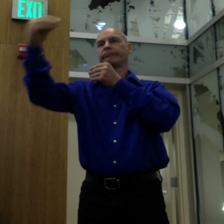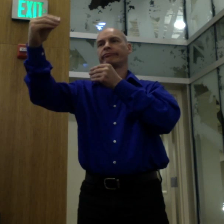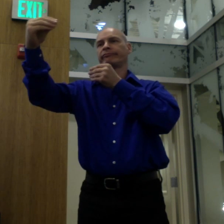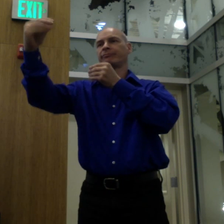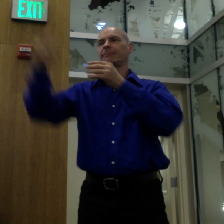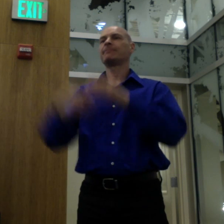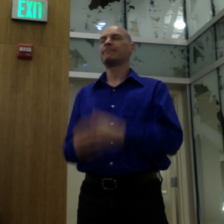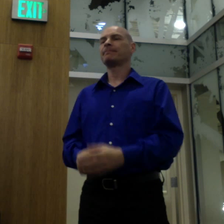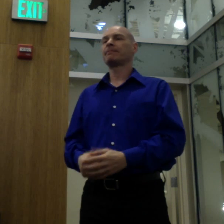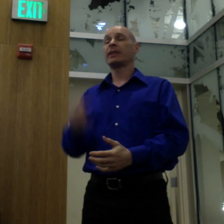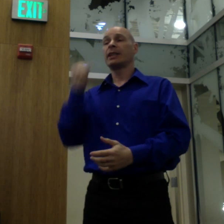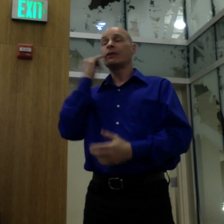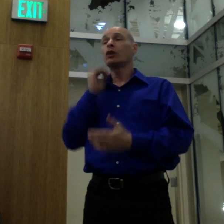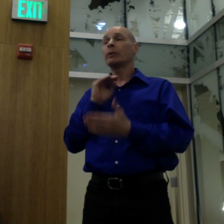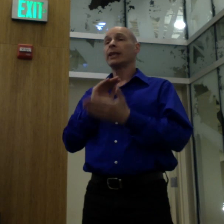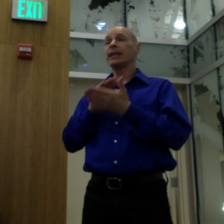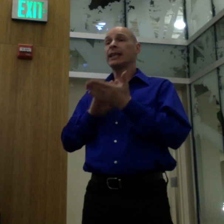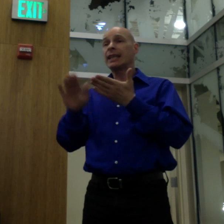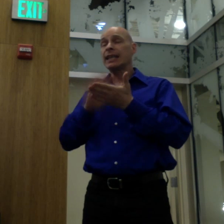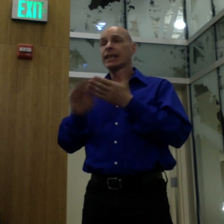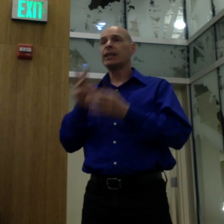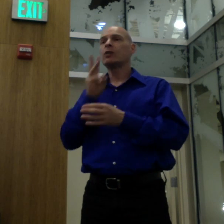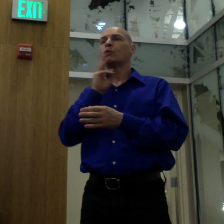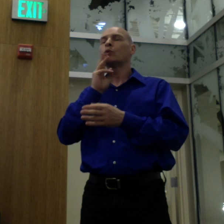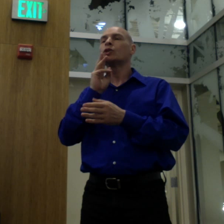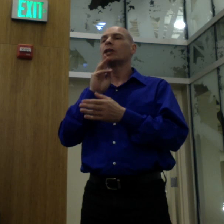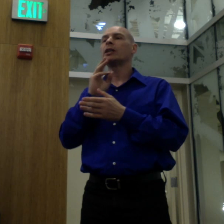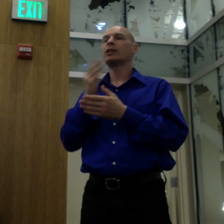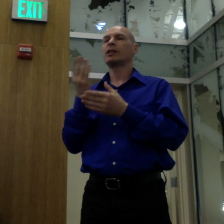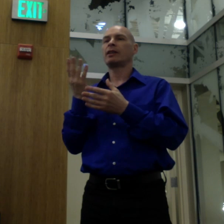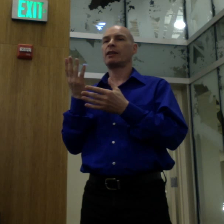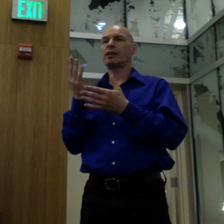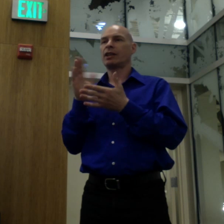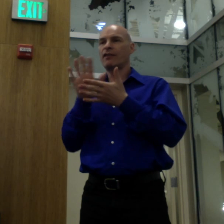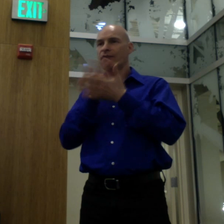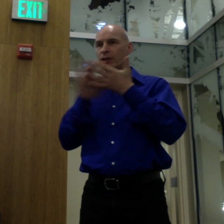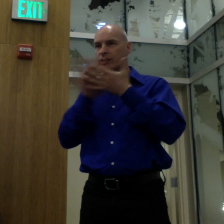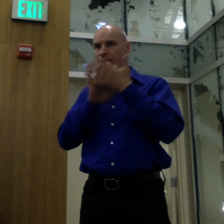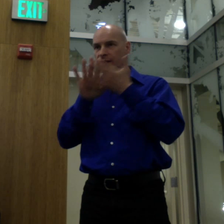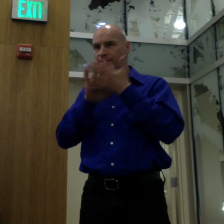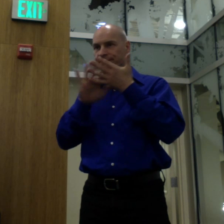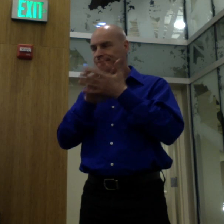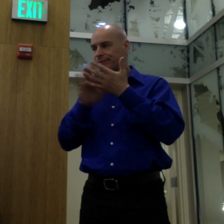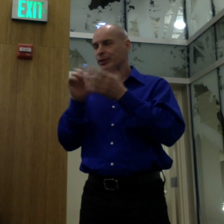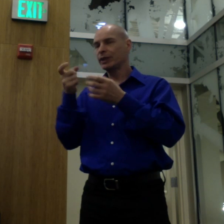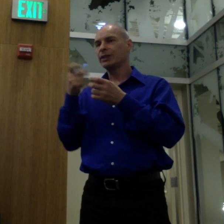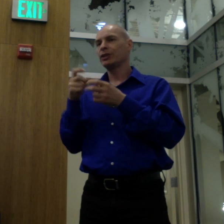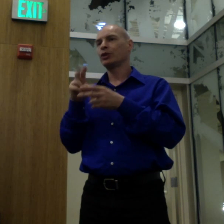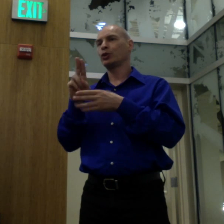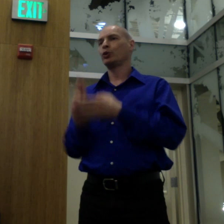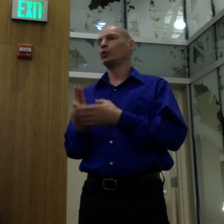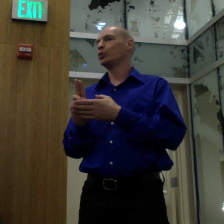be filtering, then there are definitely different methods that you can use. You've got